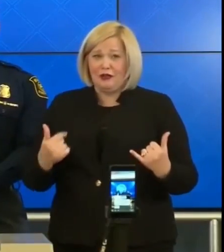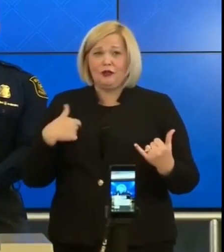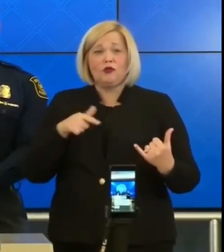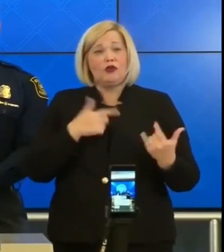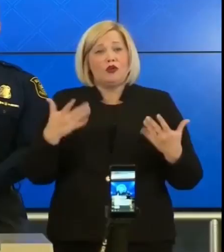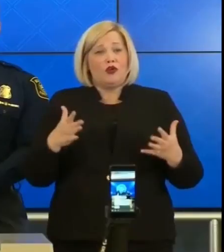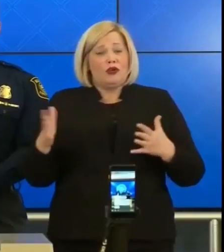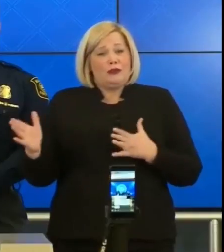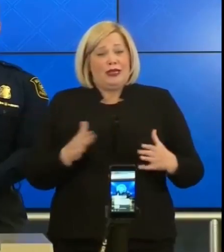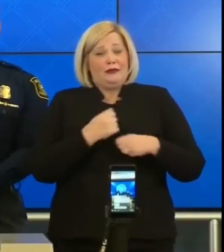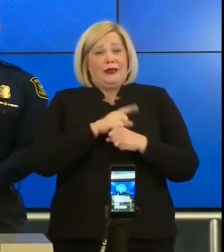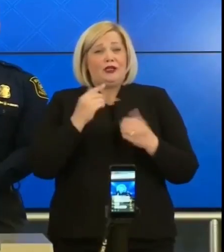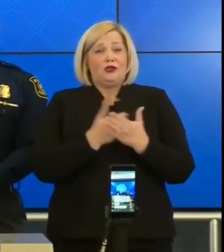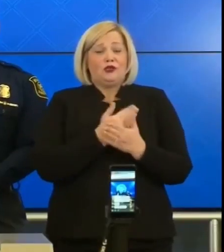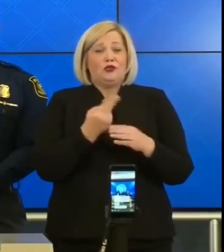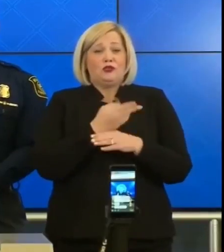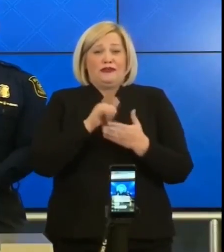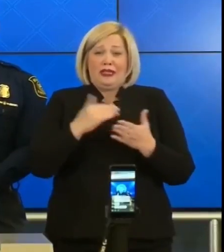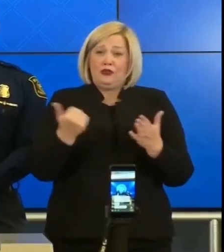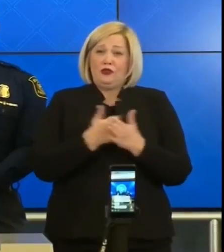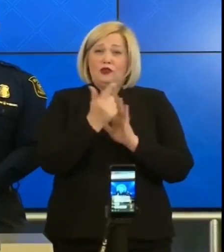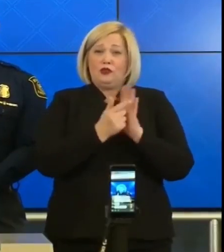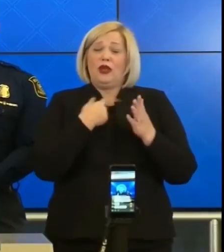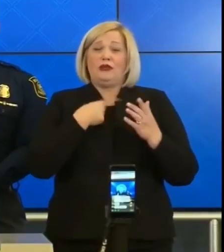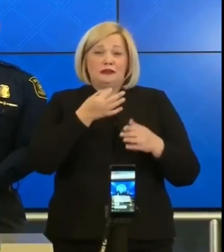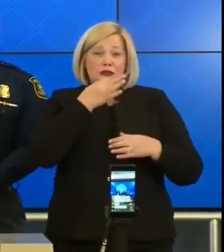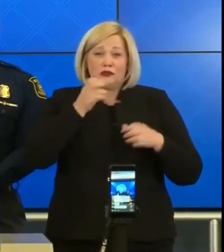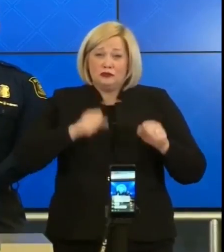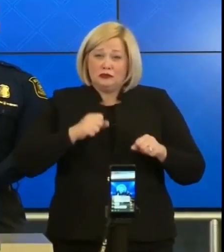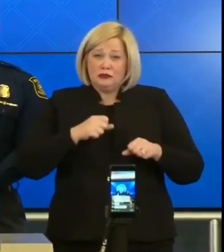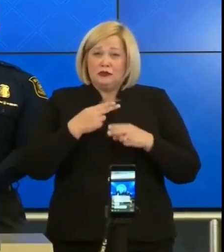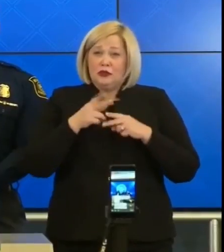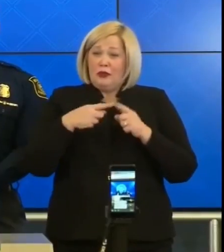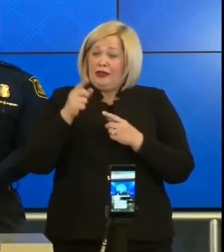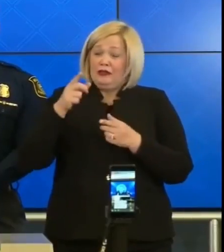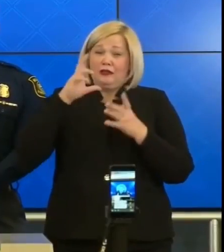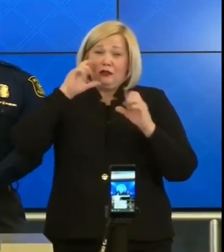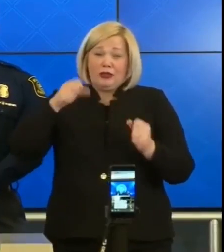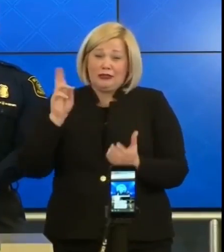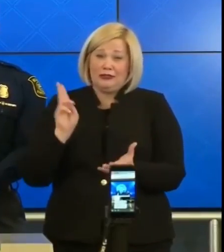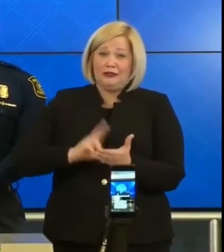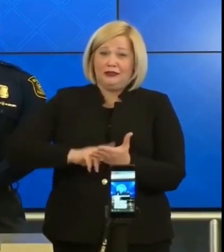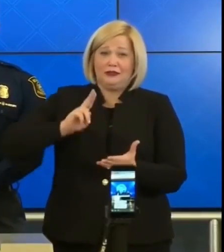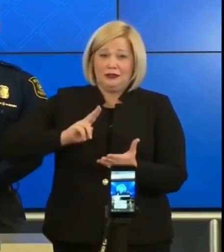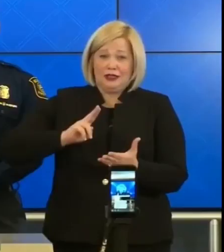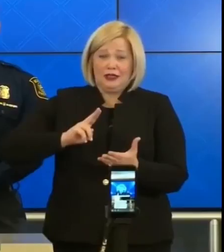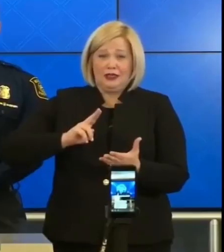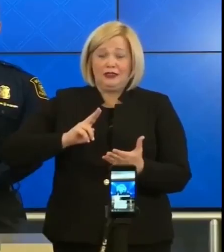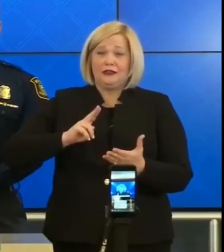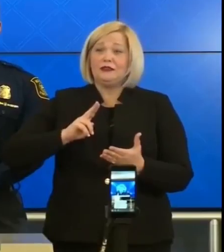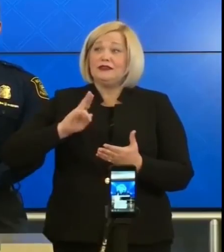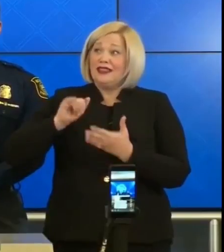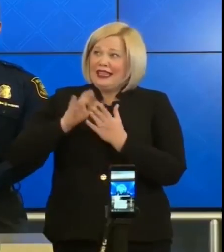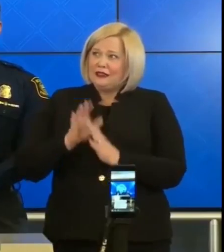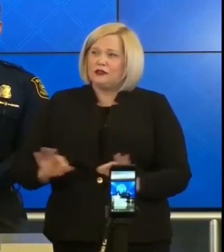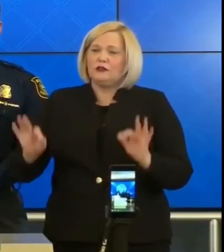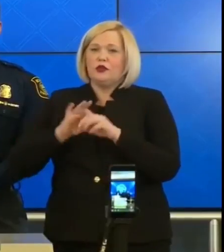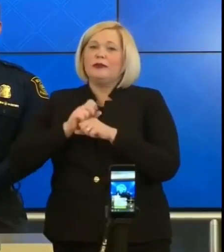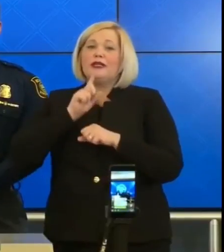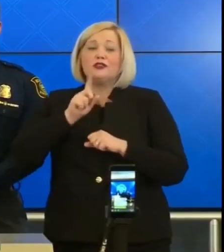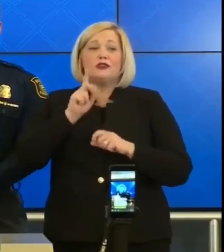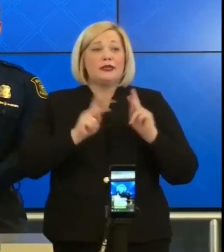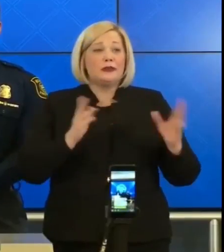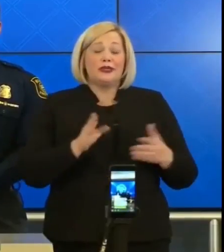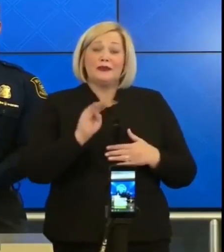planning to make use of the new law as soon as it is signed. This is an important first step to provide states like Michigan